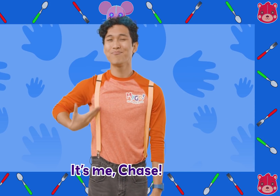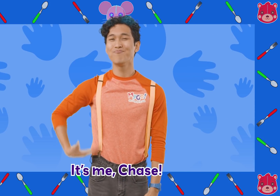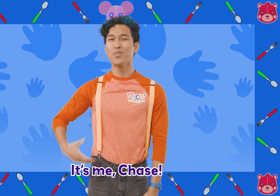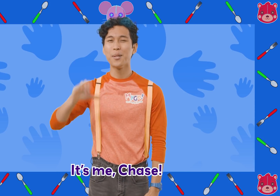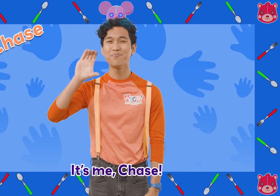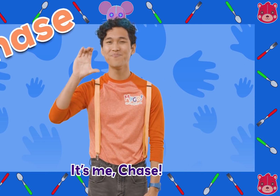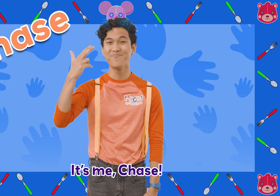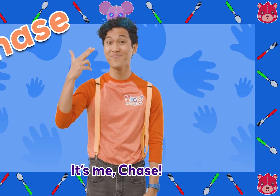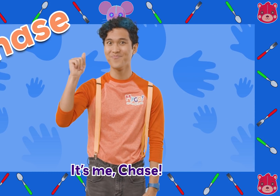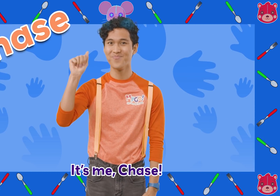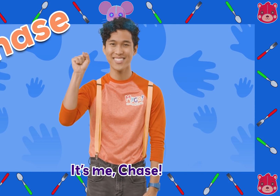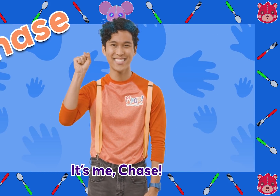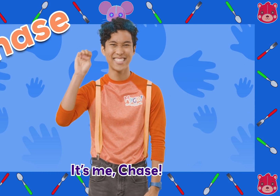me, Chase.